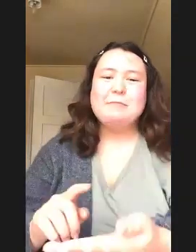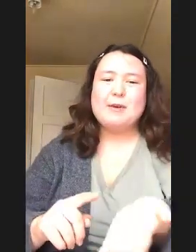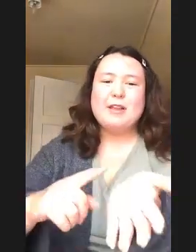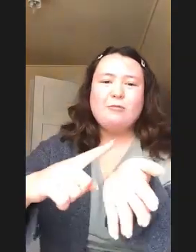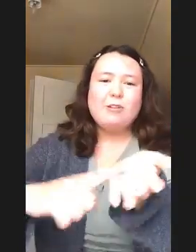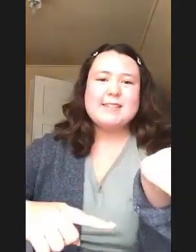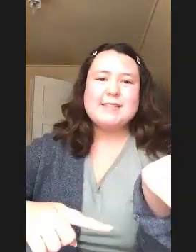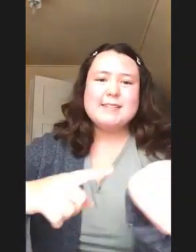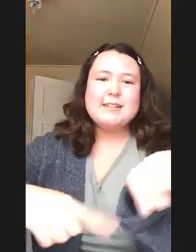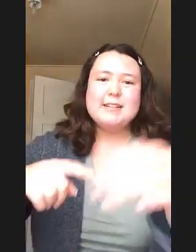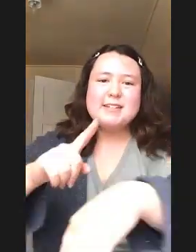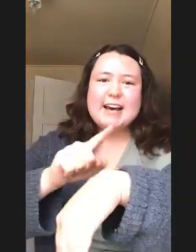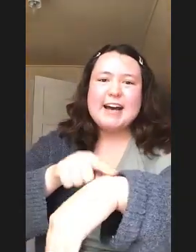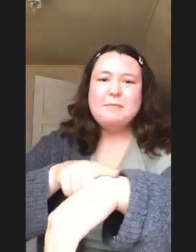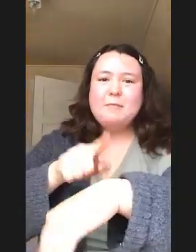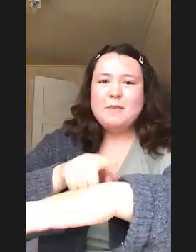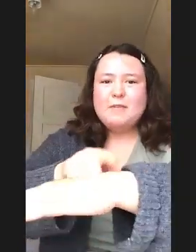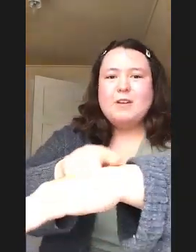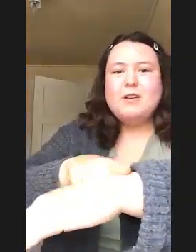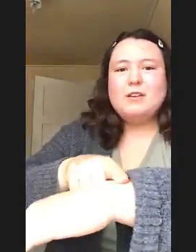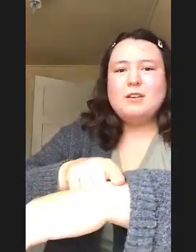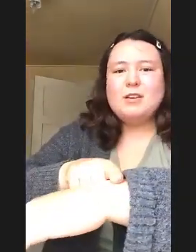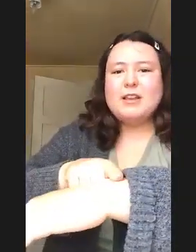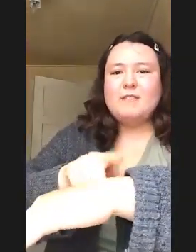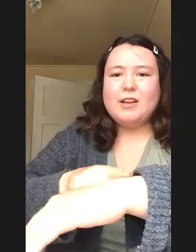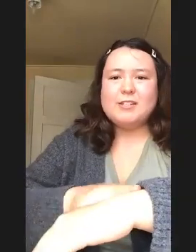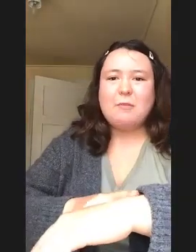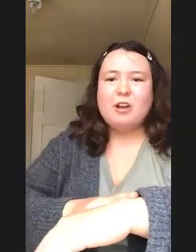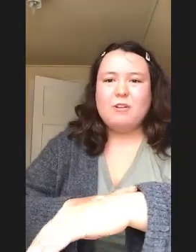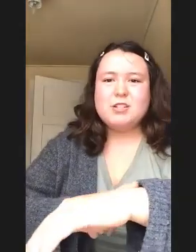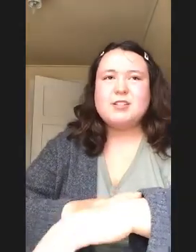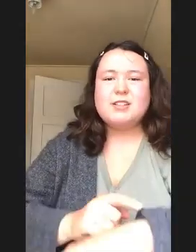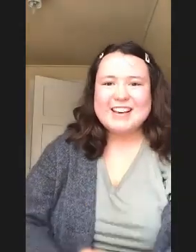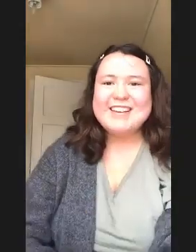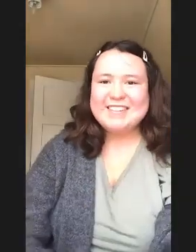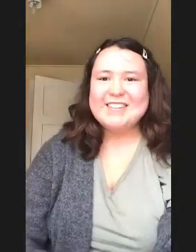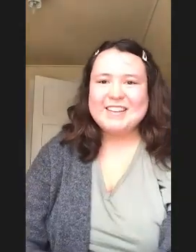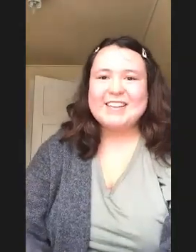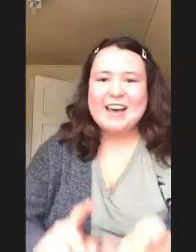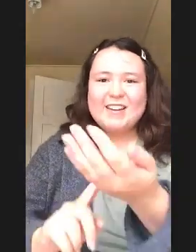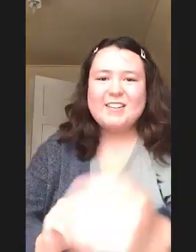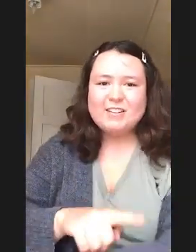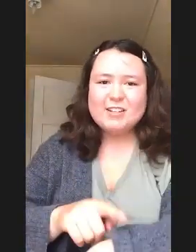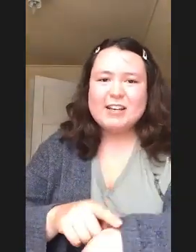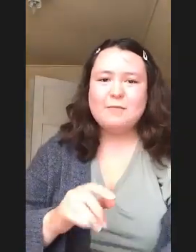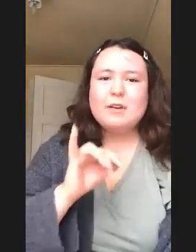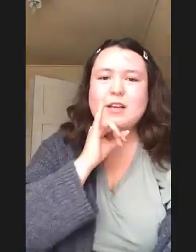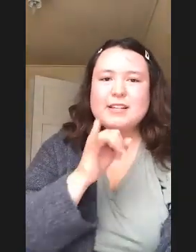Maybe like what time? Kind of like you're tapping your watch. Yeah. Yeah. What time